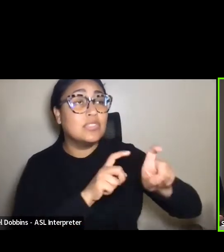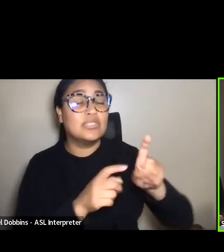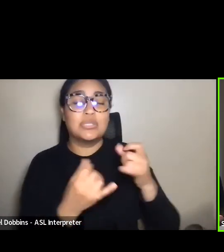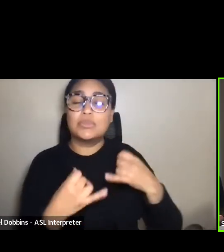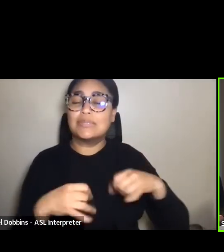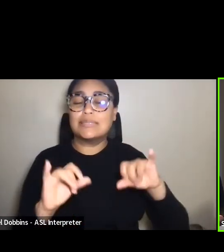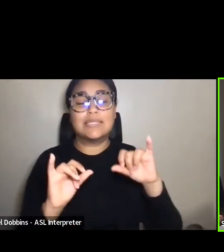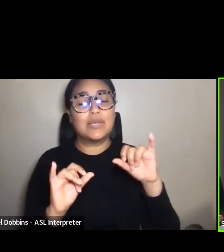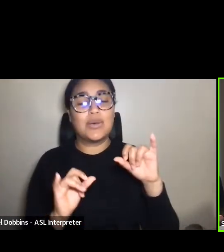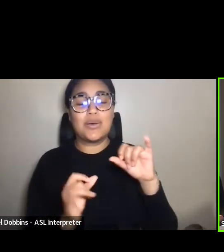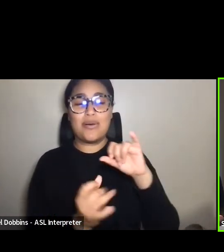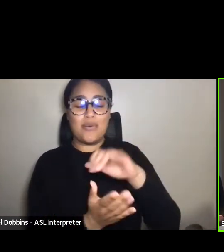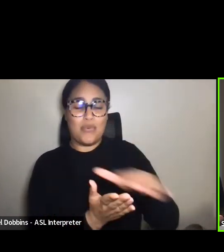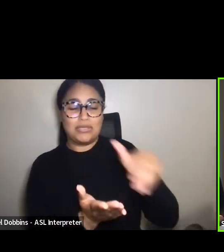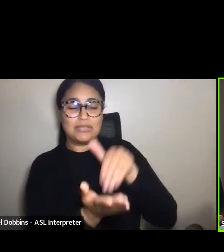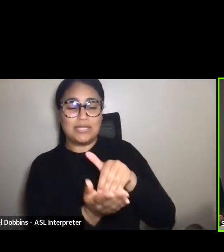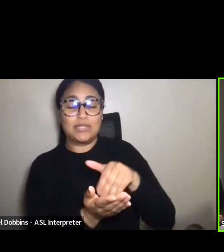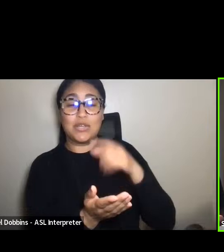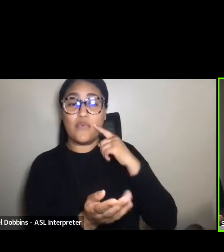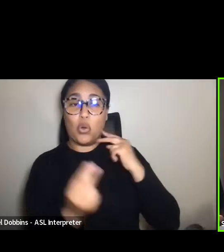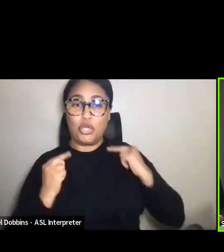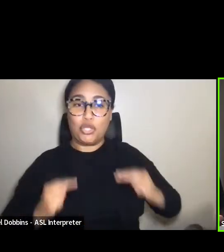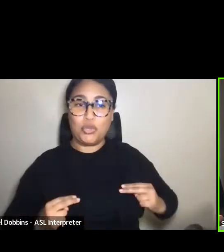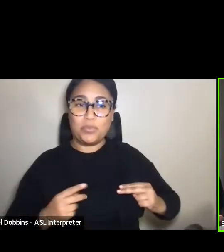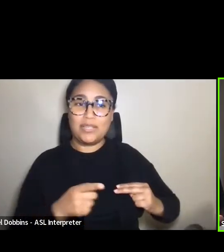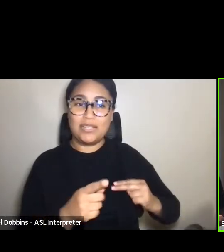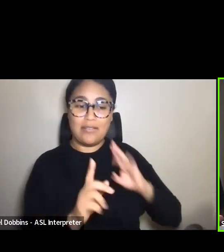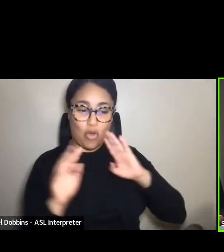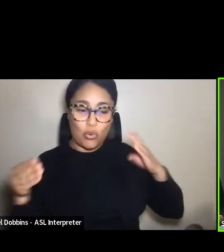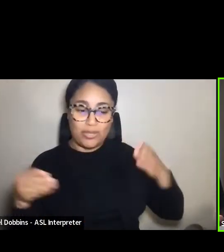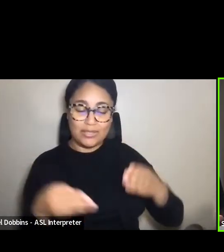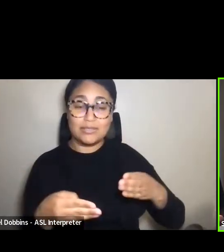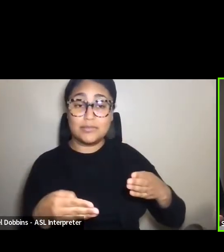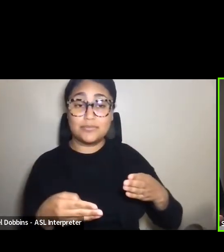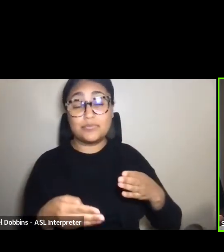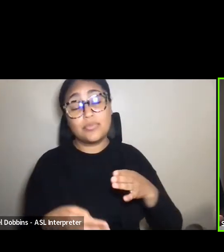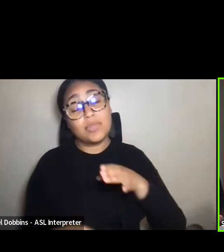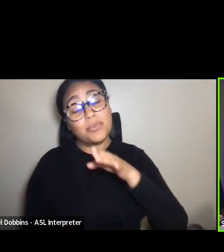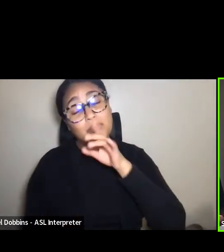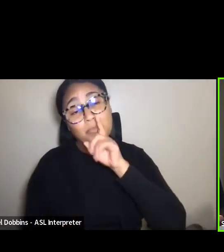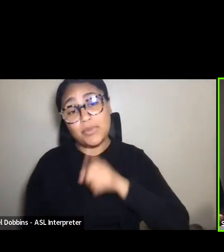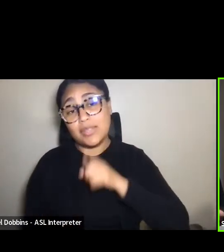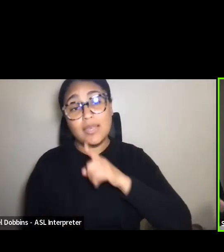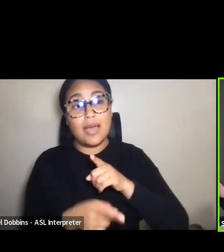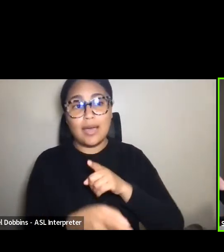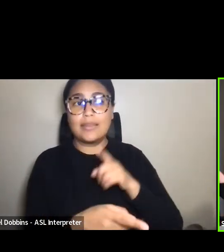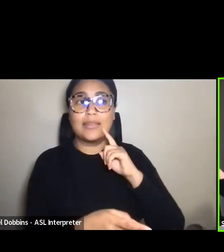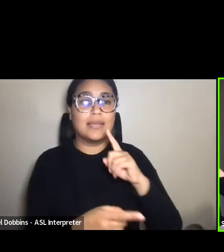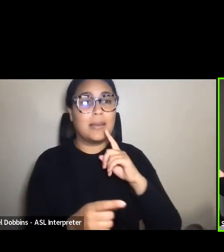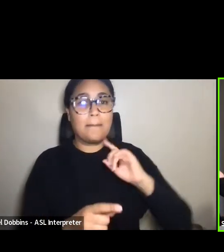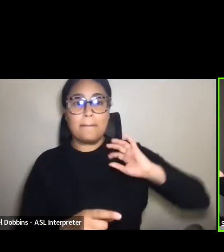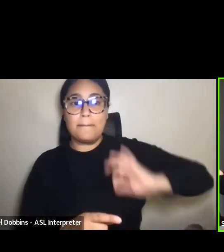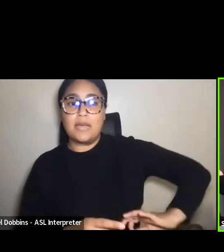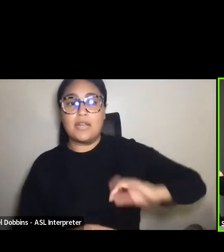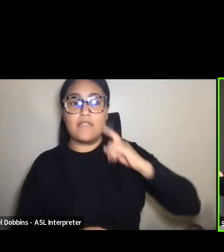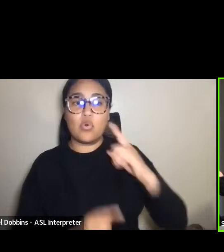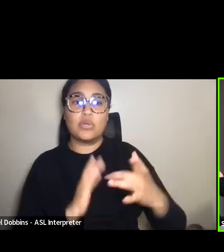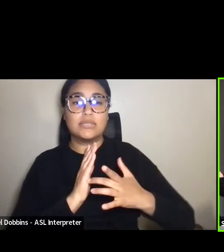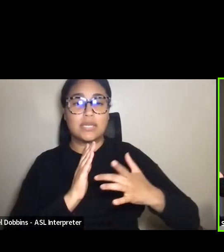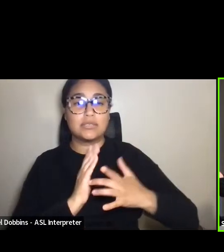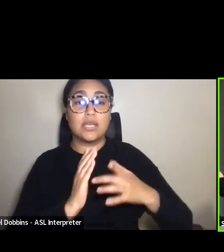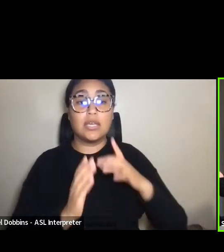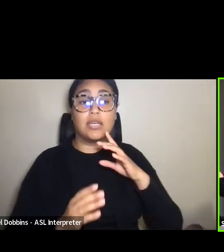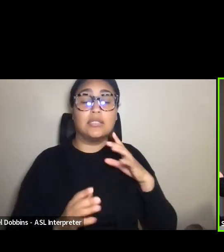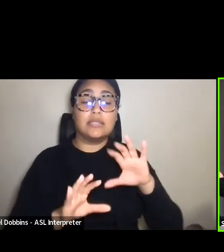in the humans. Yeah. And I think that always has been, I think, the benefit of